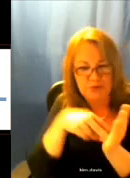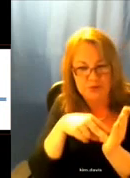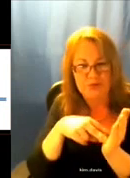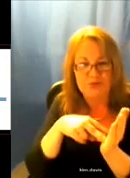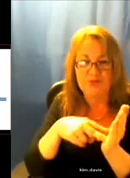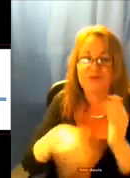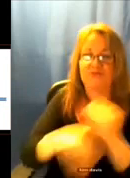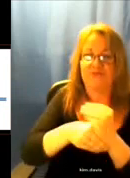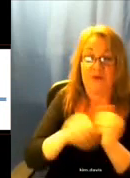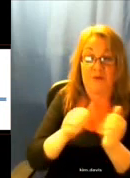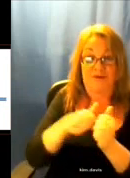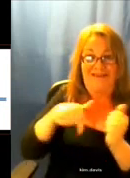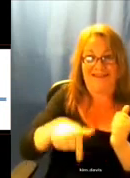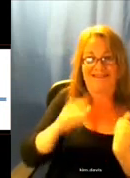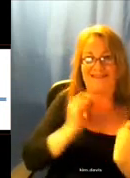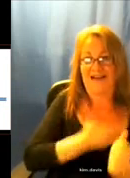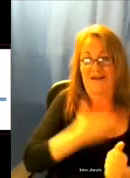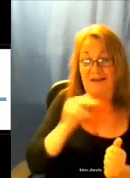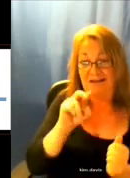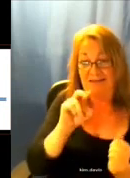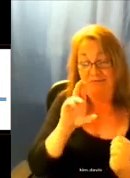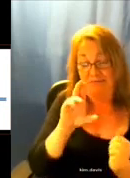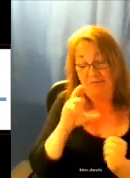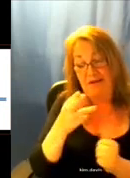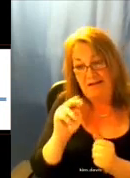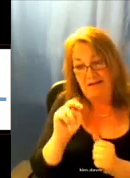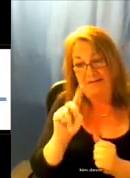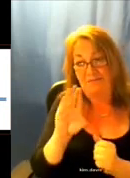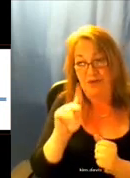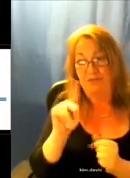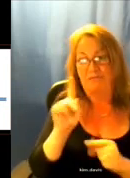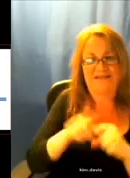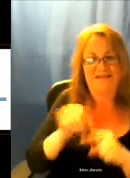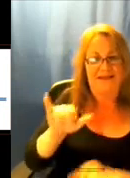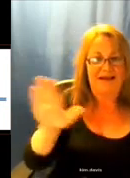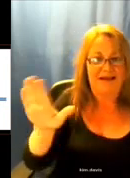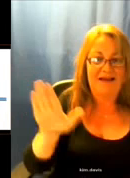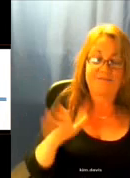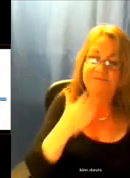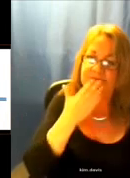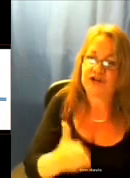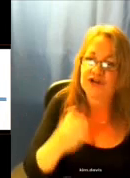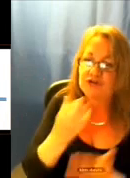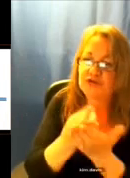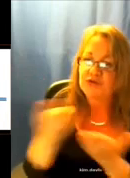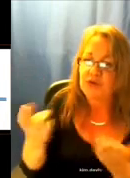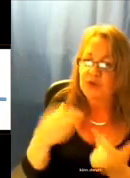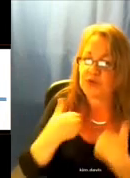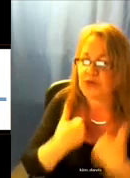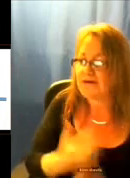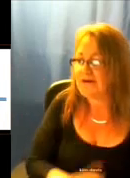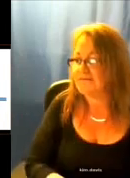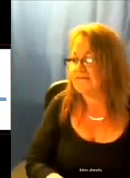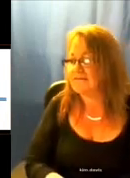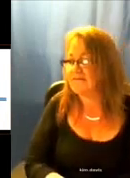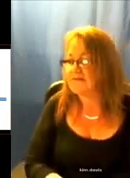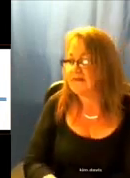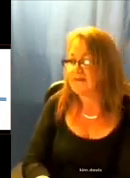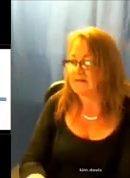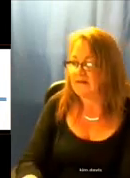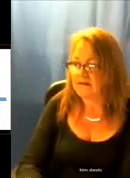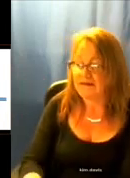that with you for the landlord. This is and our webinar also. That handbook could be a